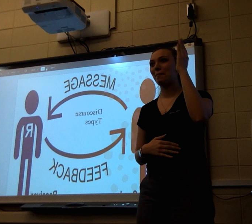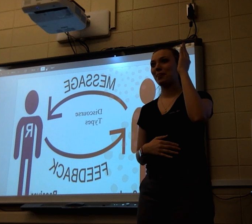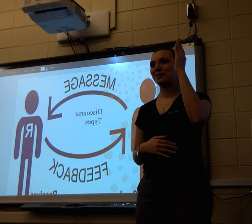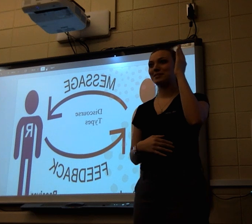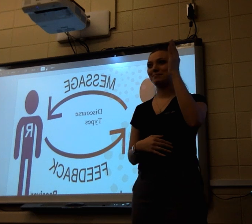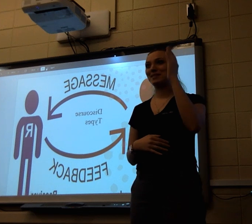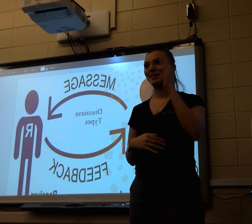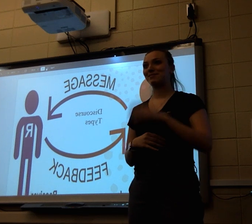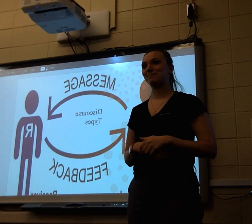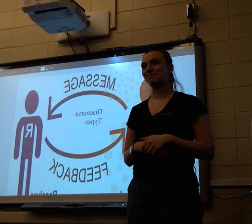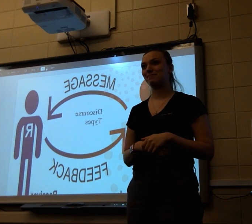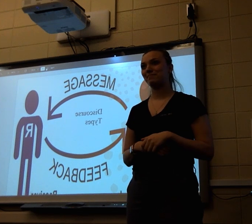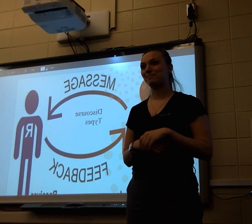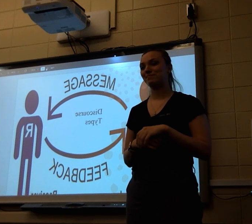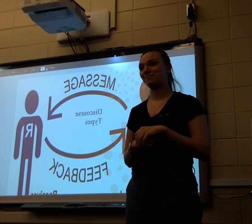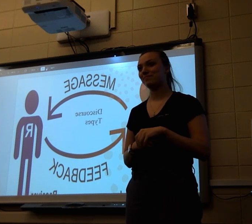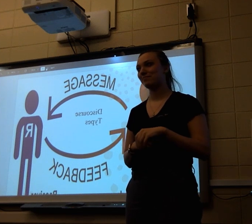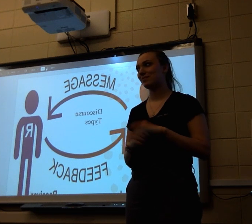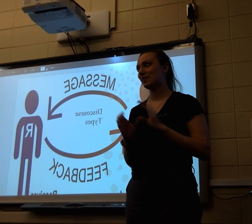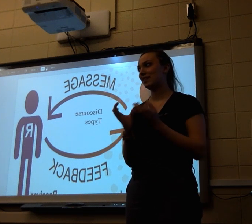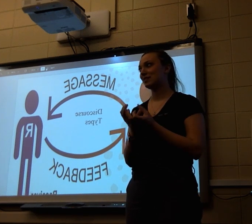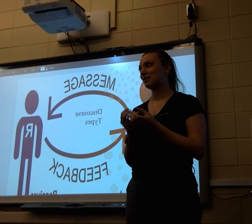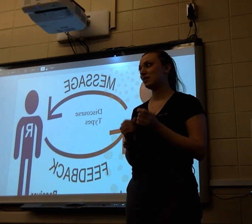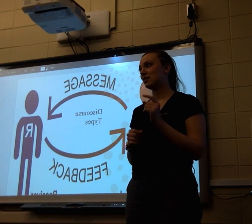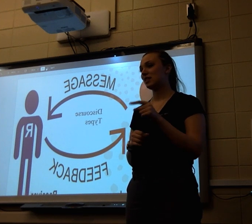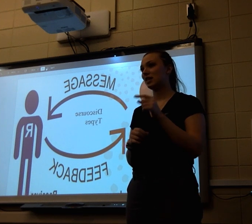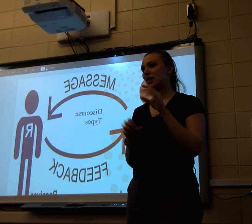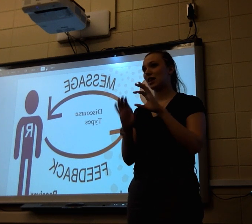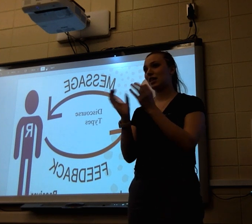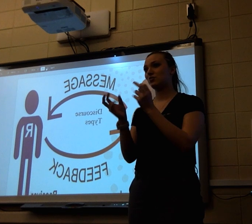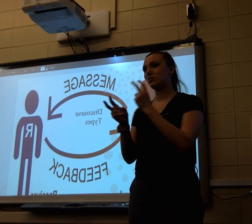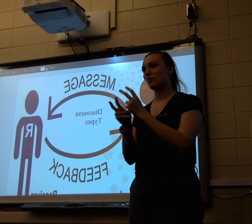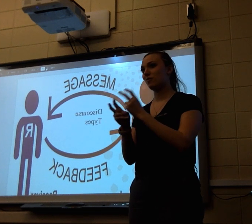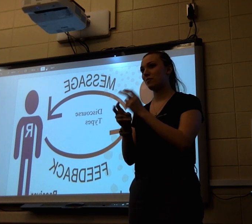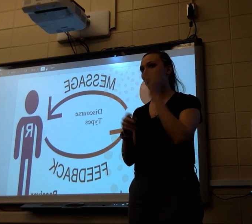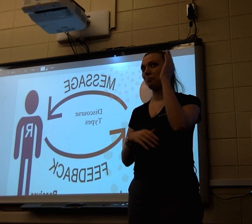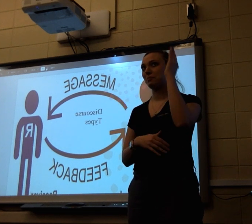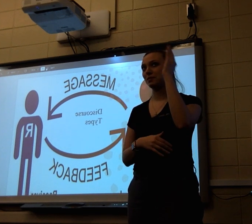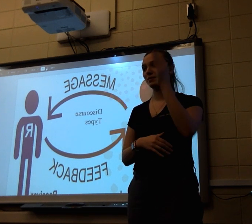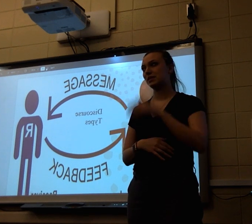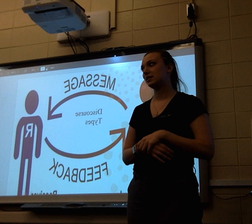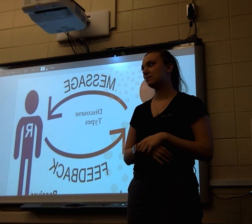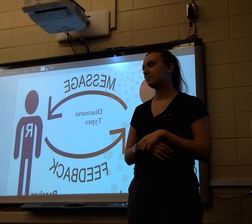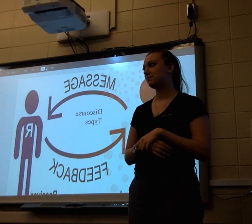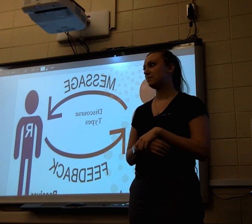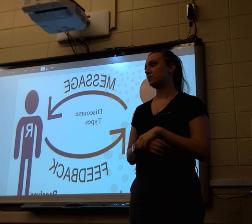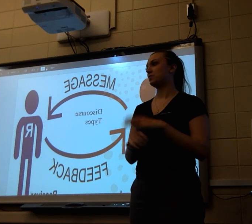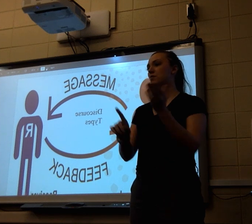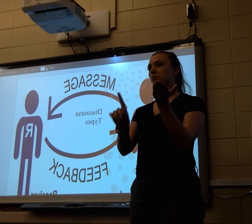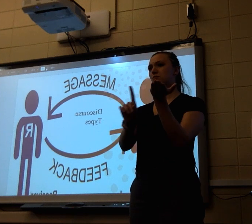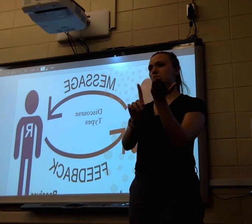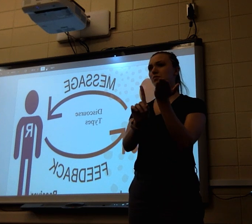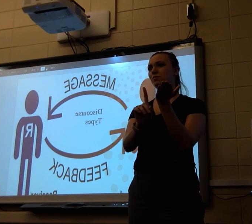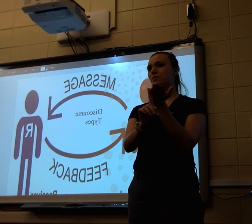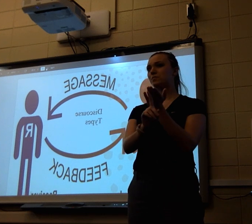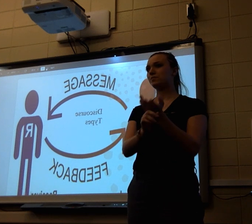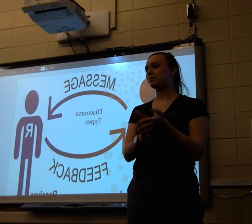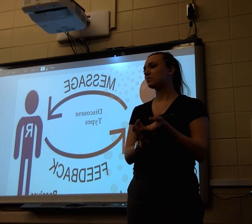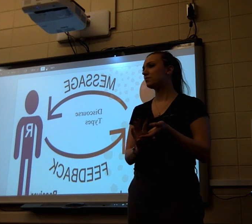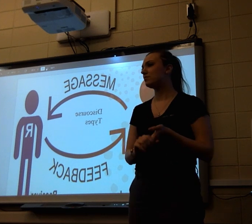one. That's not hard. For persuasive, it's more of like you're trying to get someone to